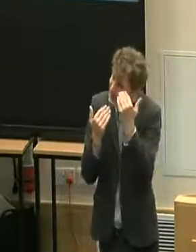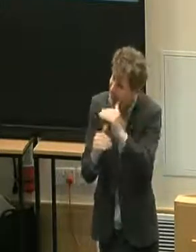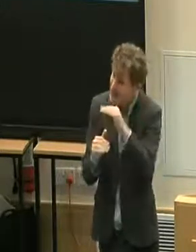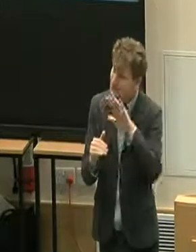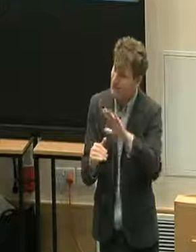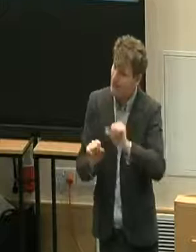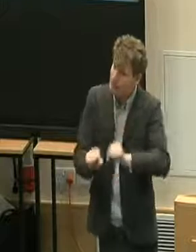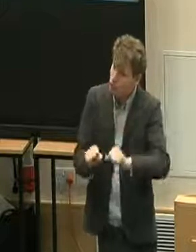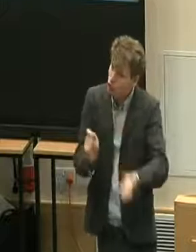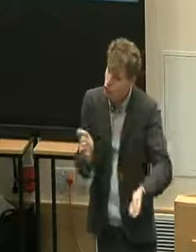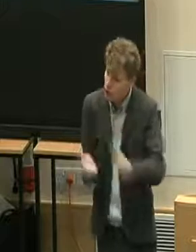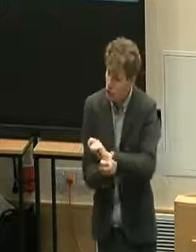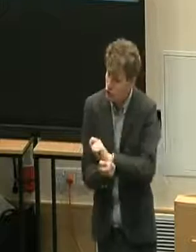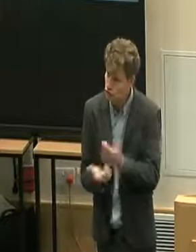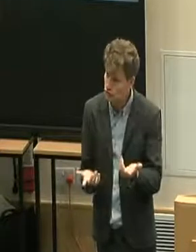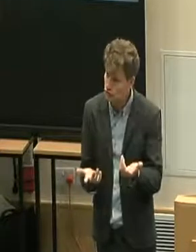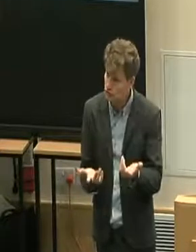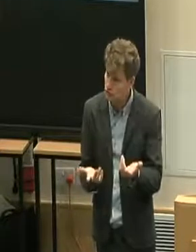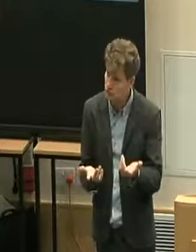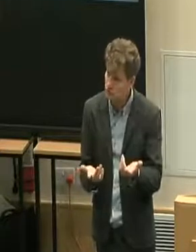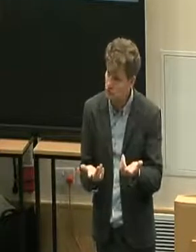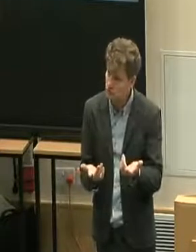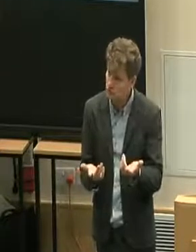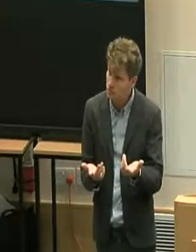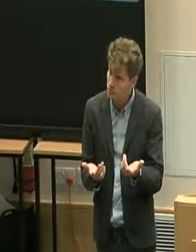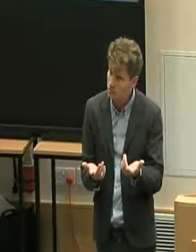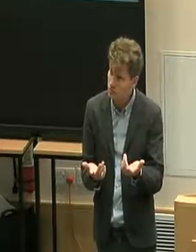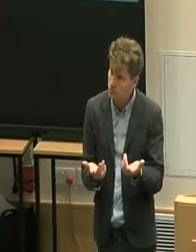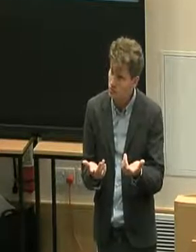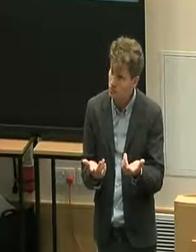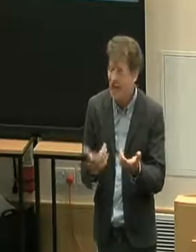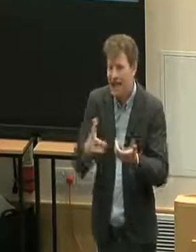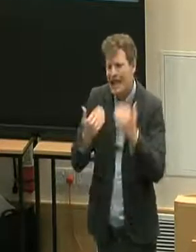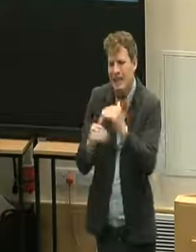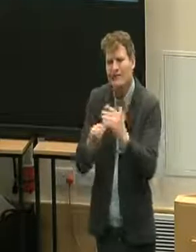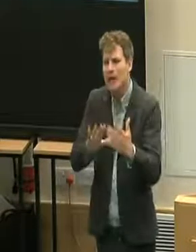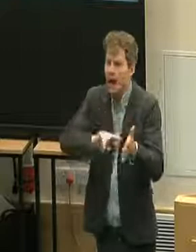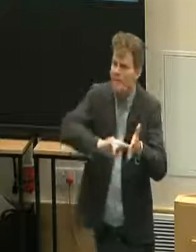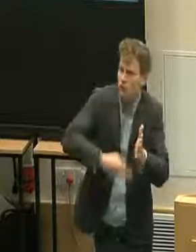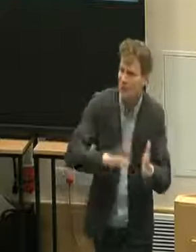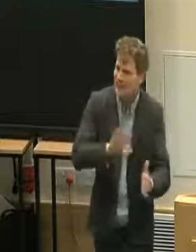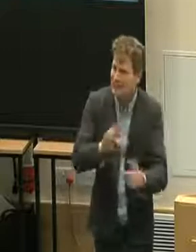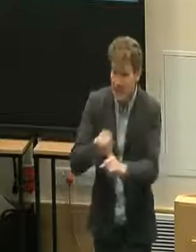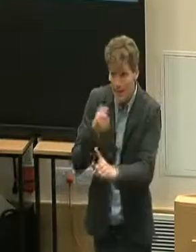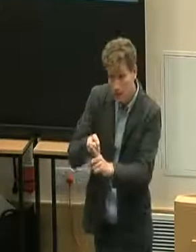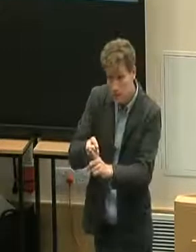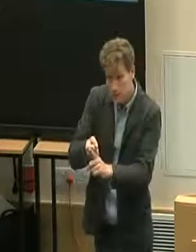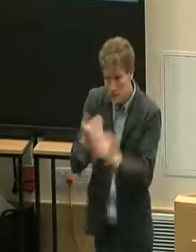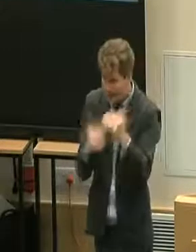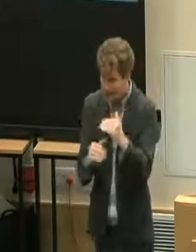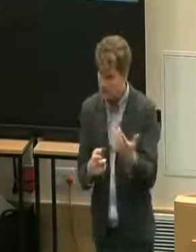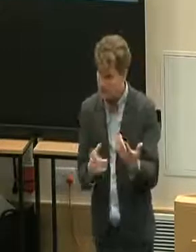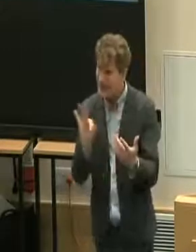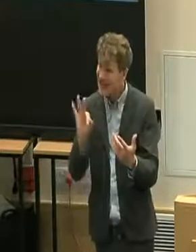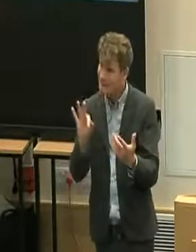change that the convention can create? Why am I emphasizing this? Well,